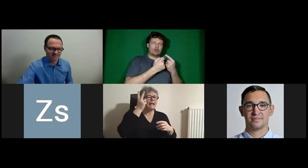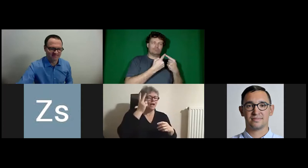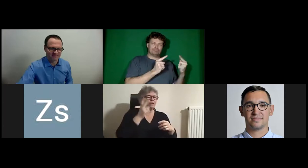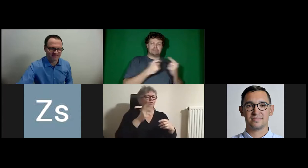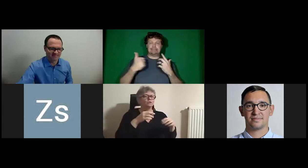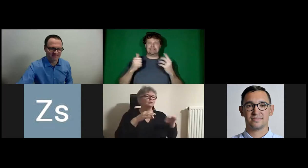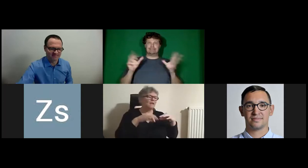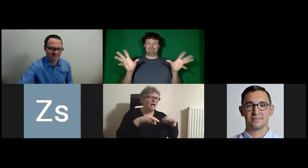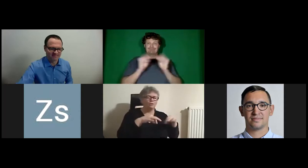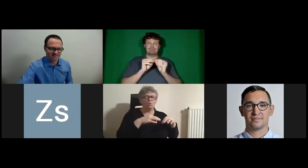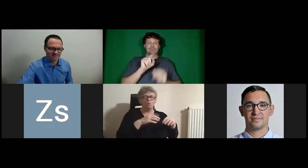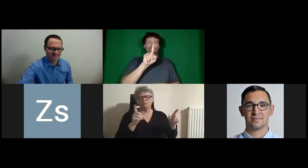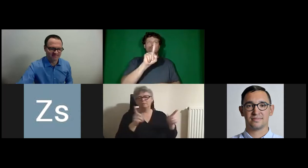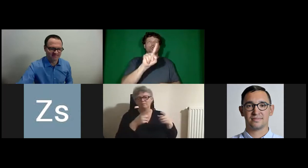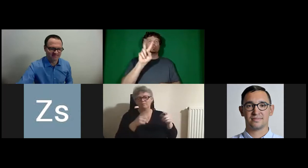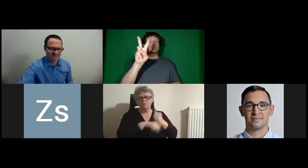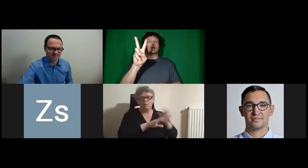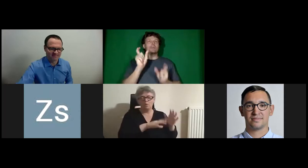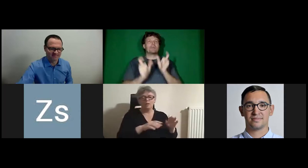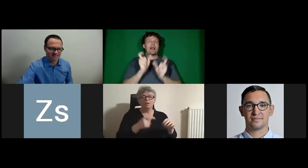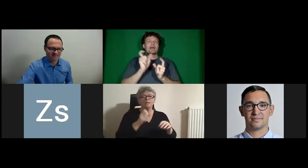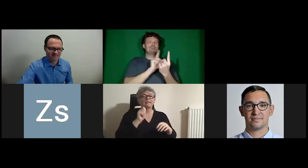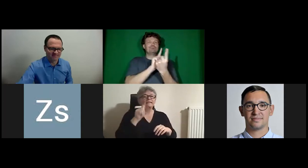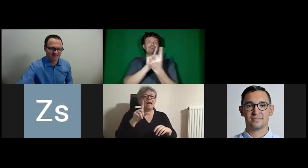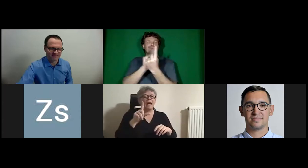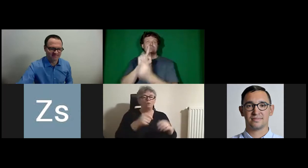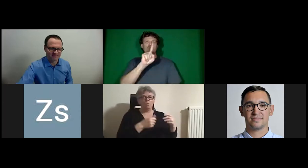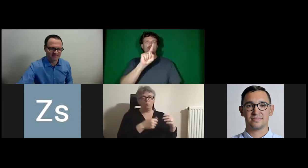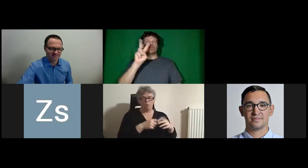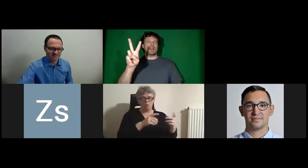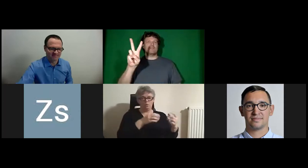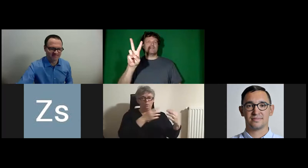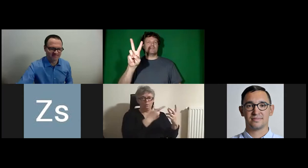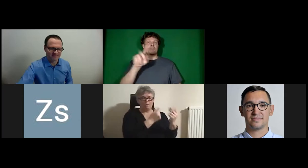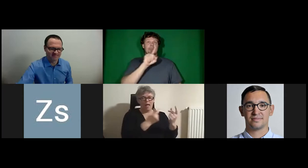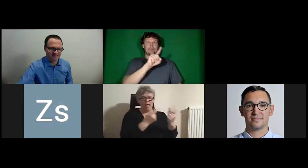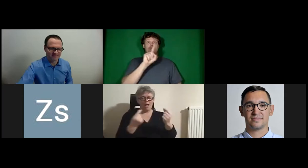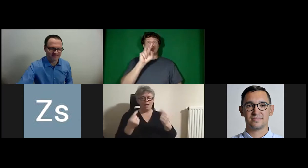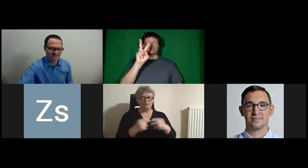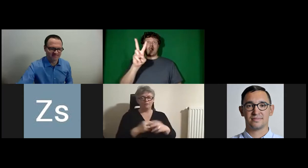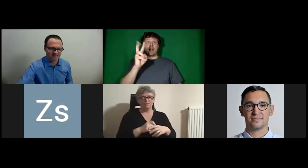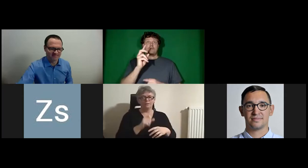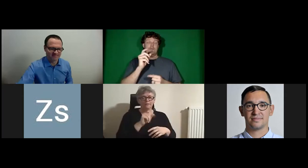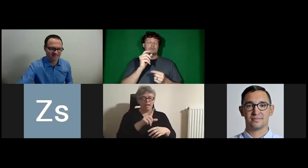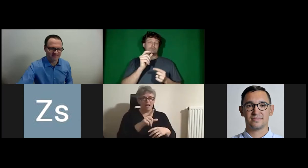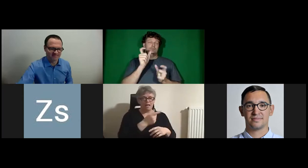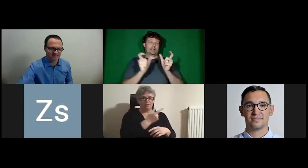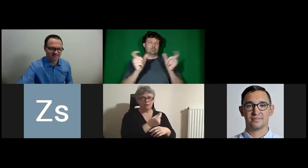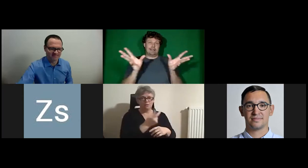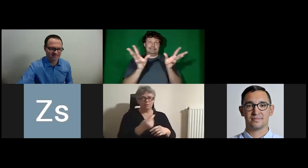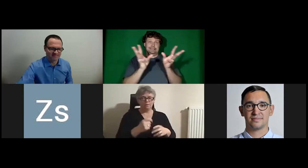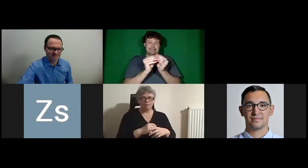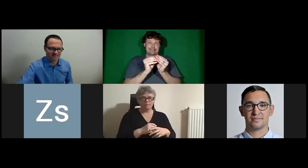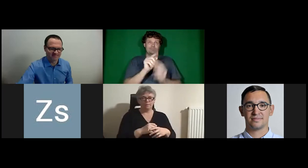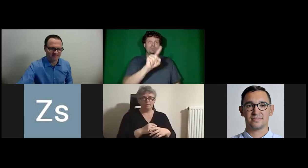So remember, there were six male dancers, a team of six female dancers, and